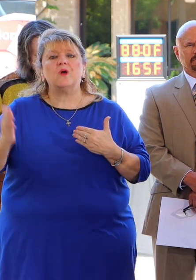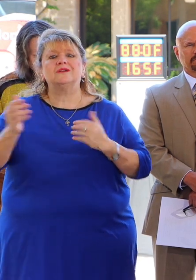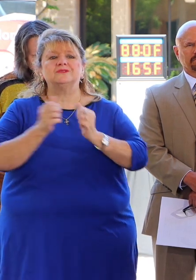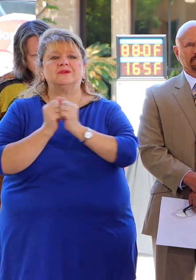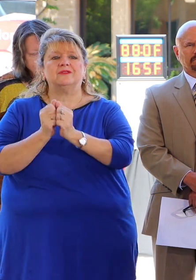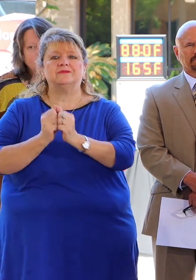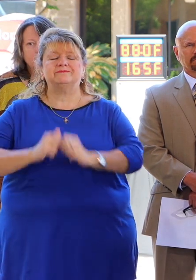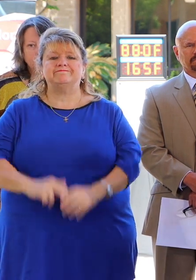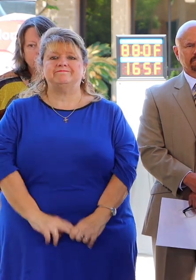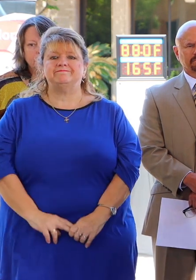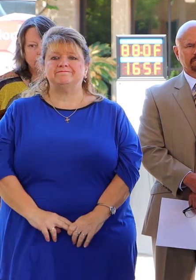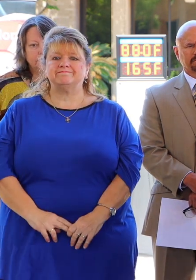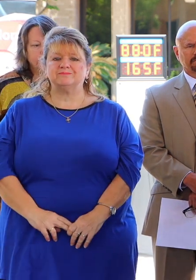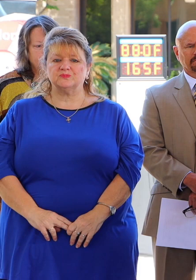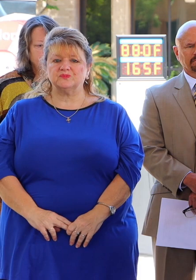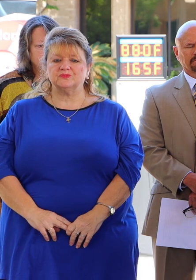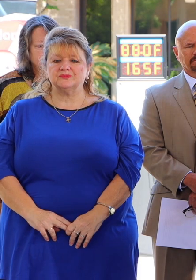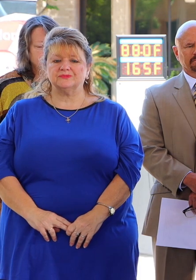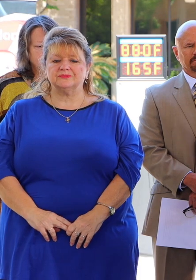together.